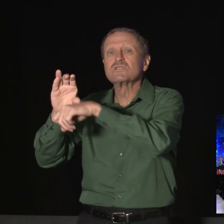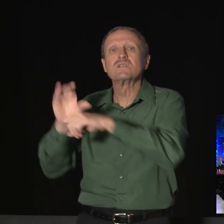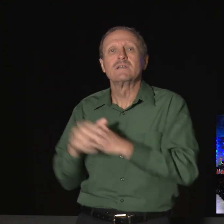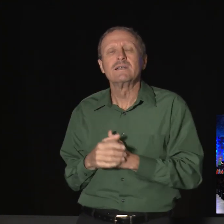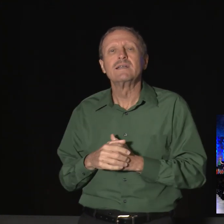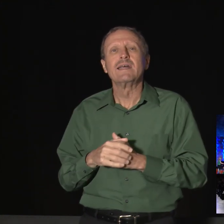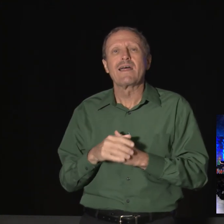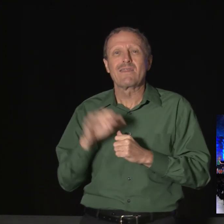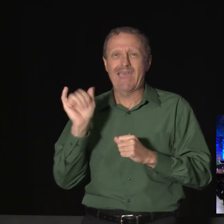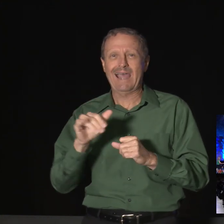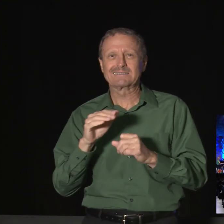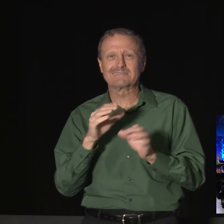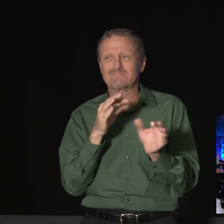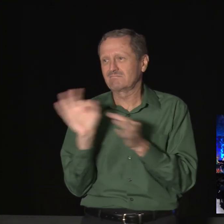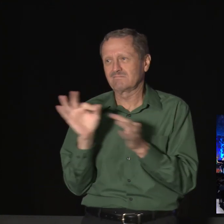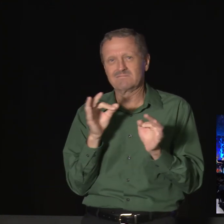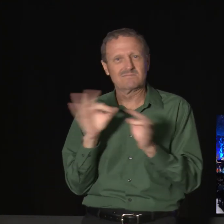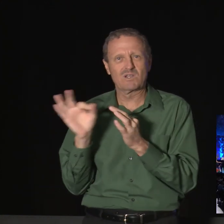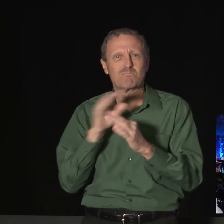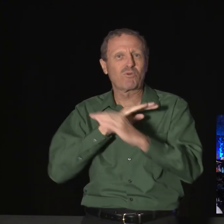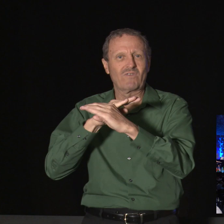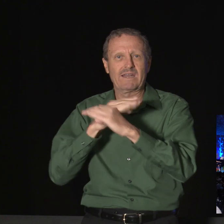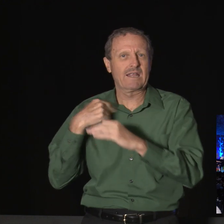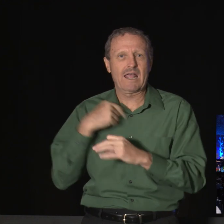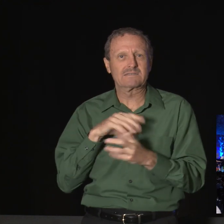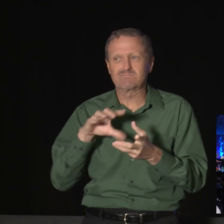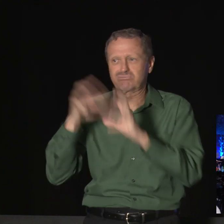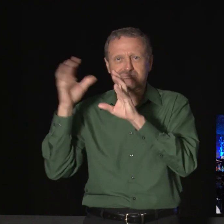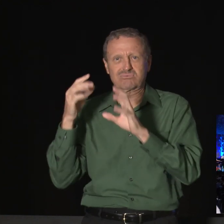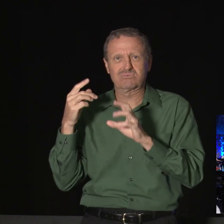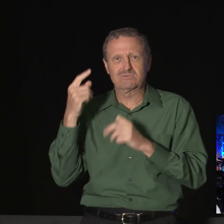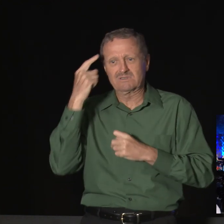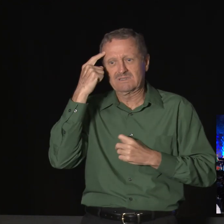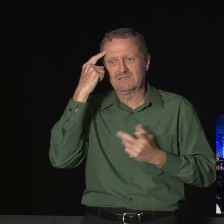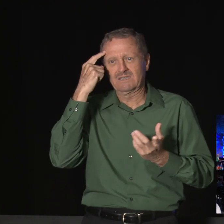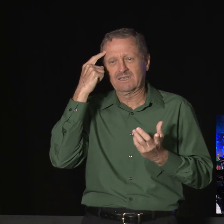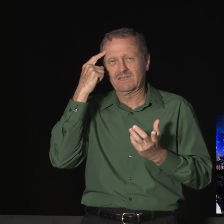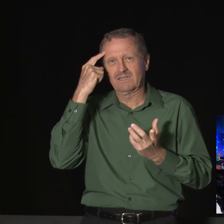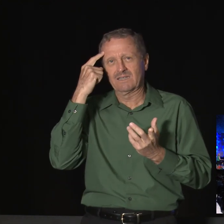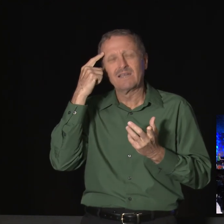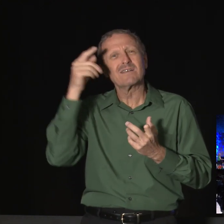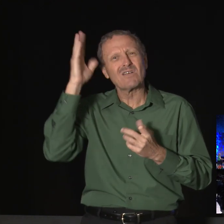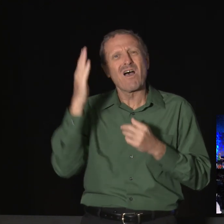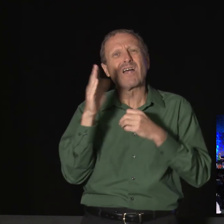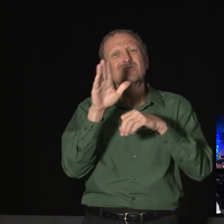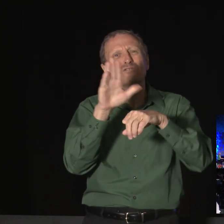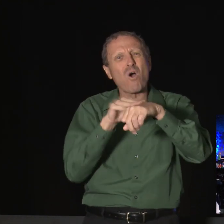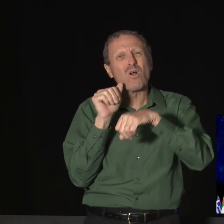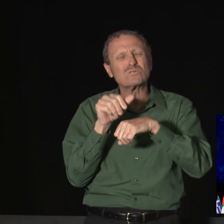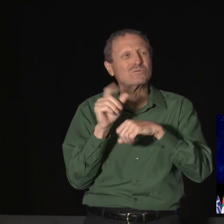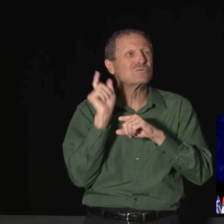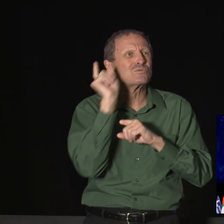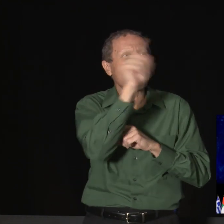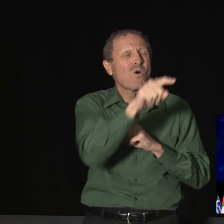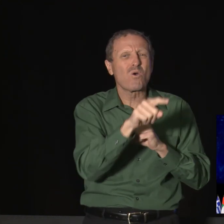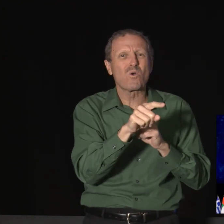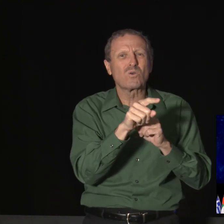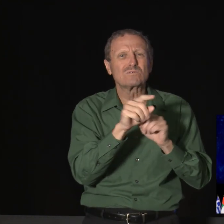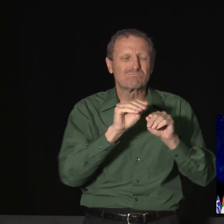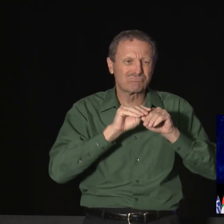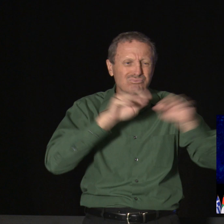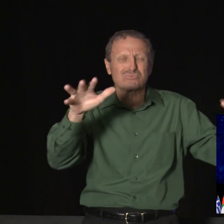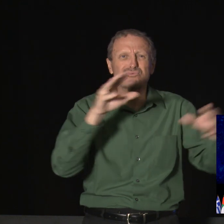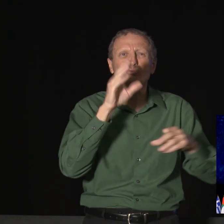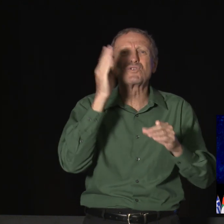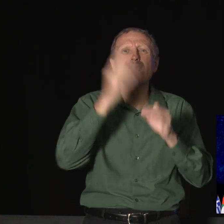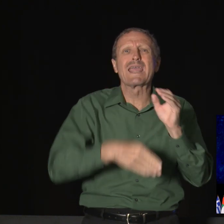been preventing us, distracting us, discombobulating us from what we've been called to do, to scatter, to go to the